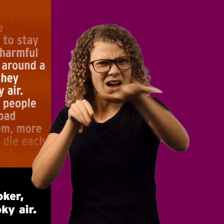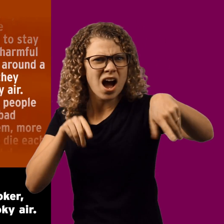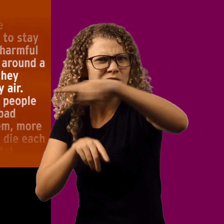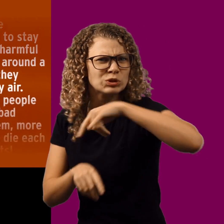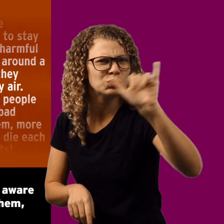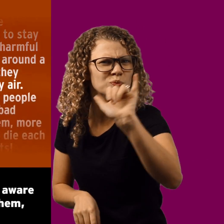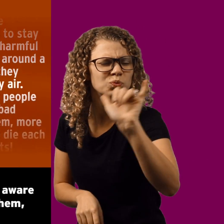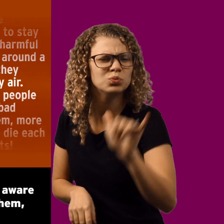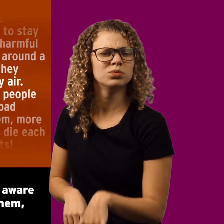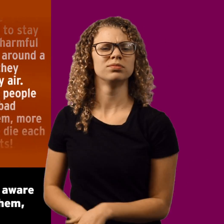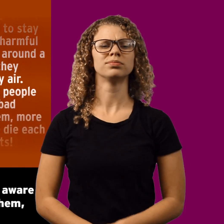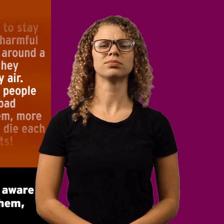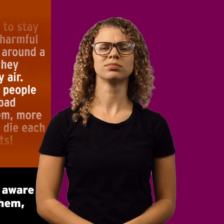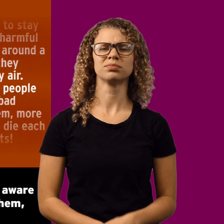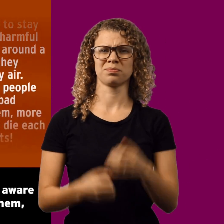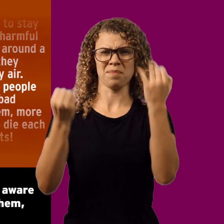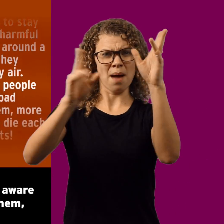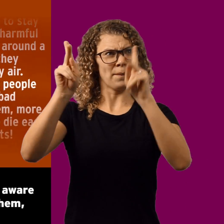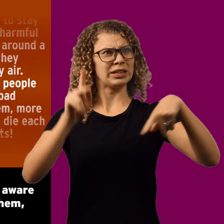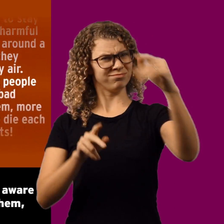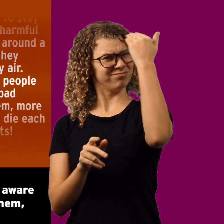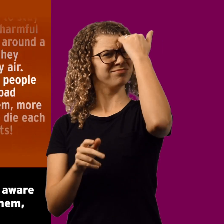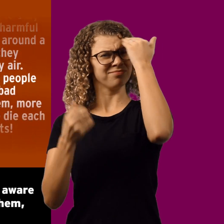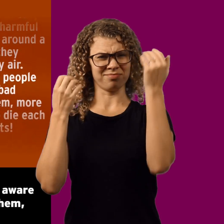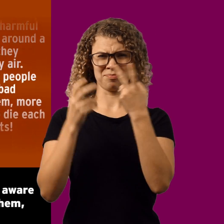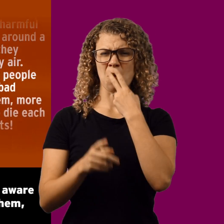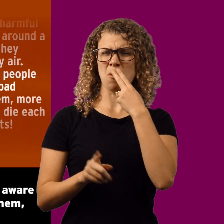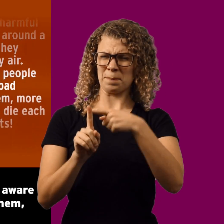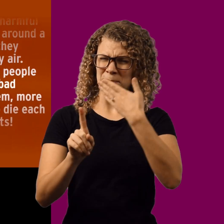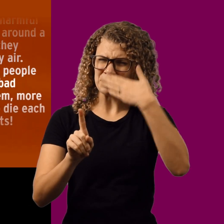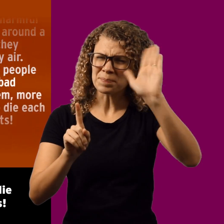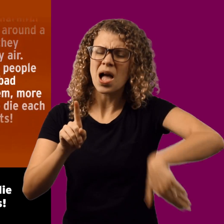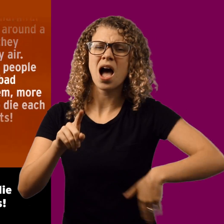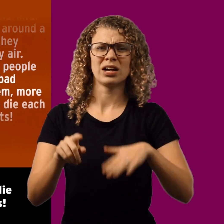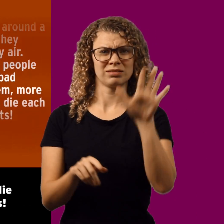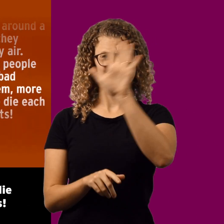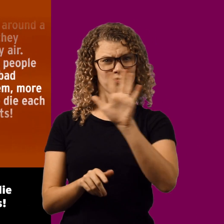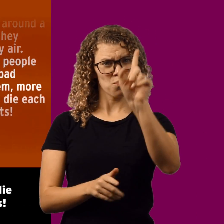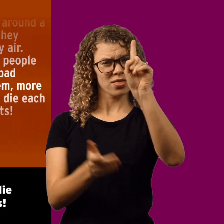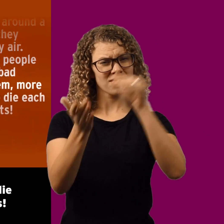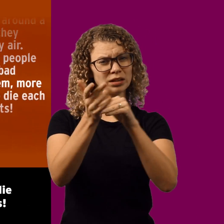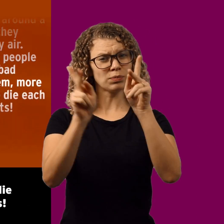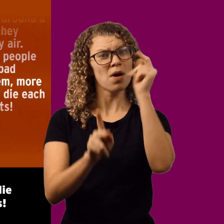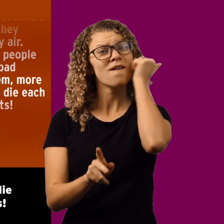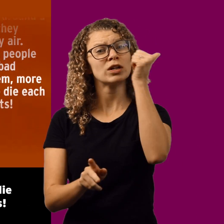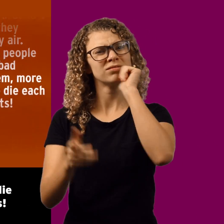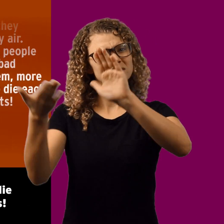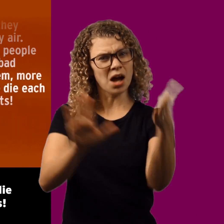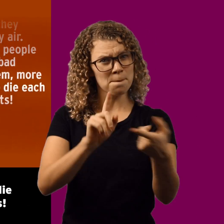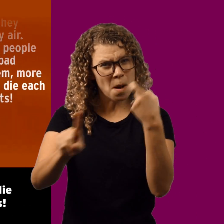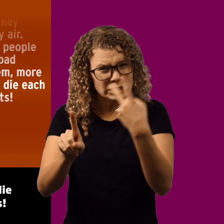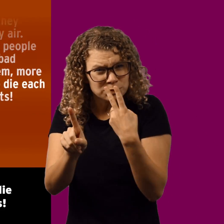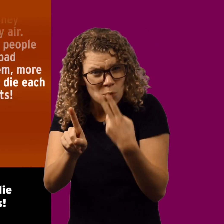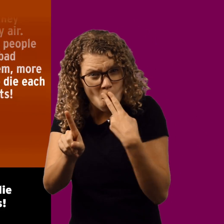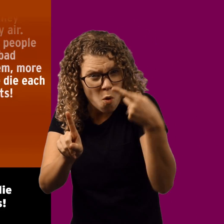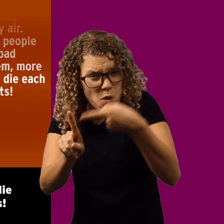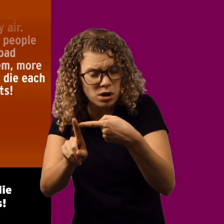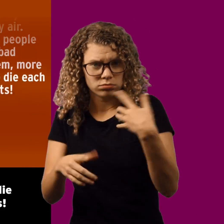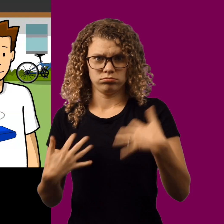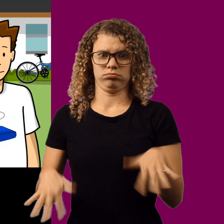air. Even though most people are aware of how bad smoking is for them, more than 1,000 people die each day from its